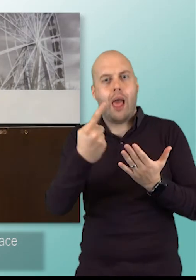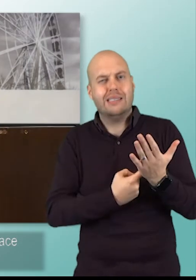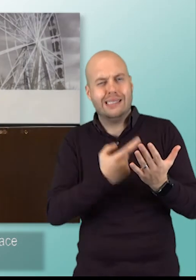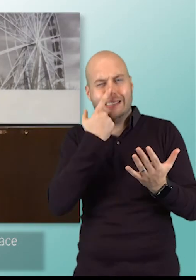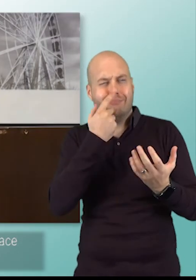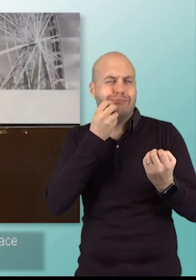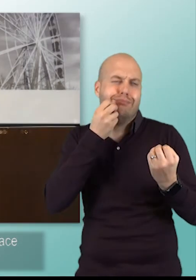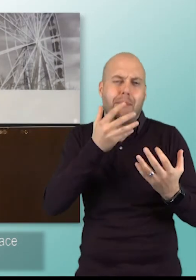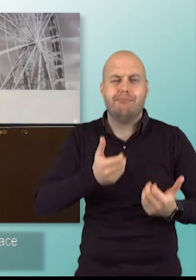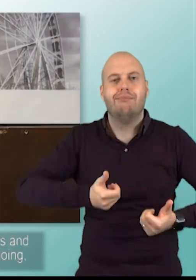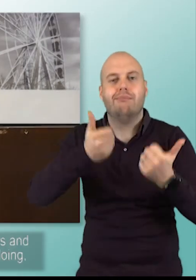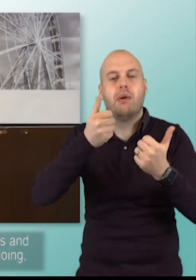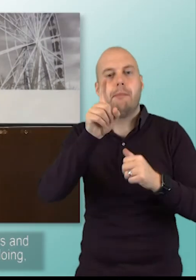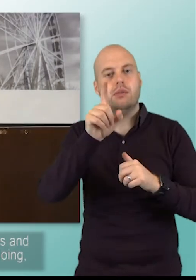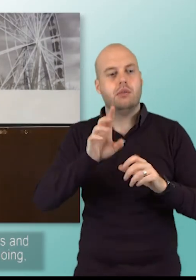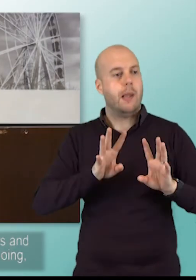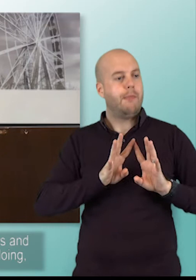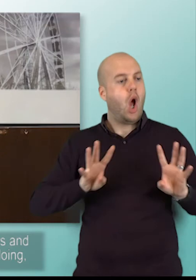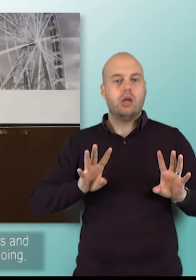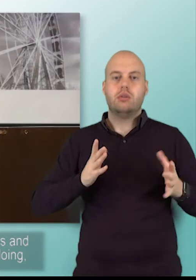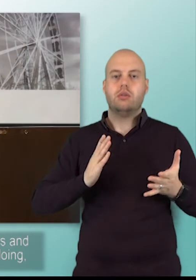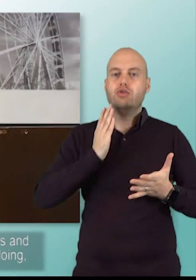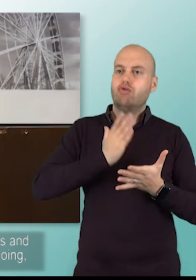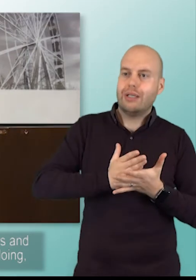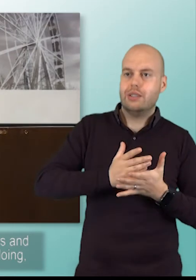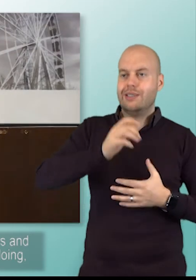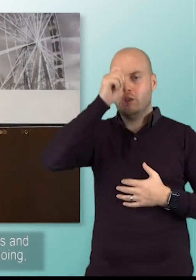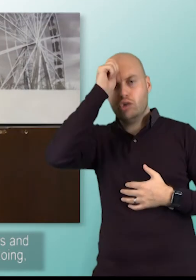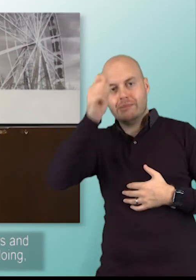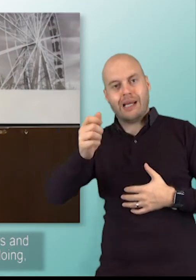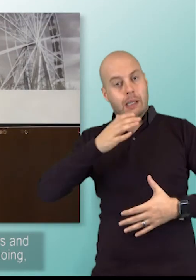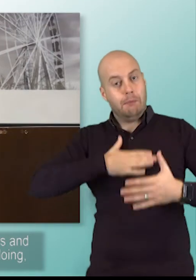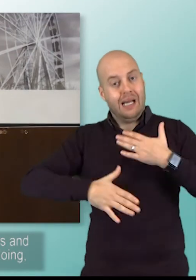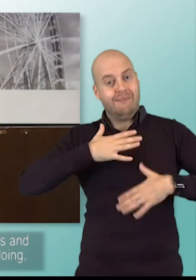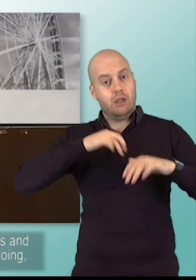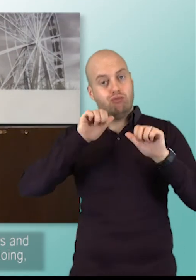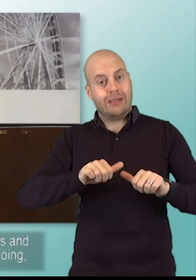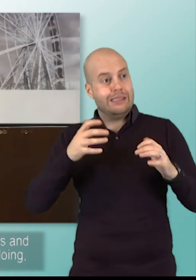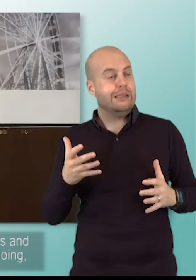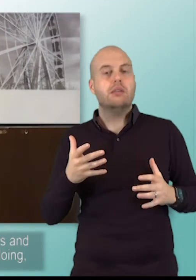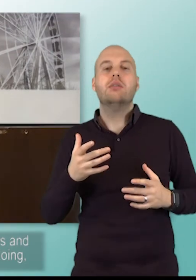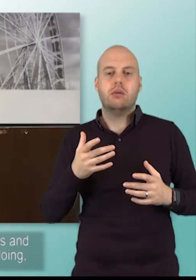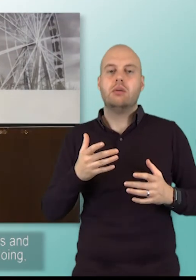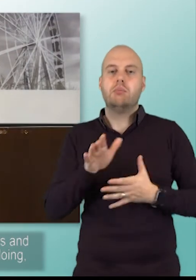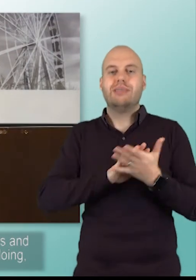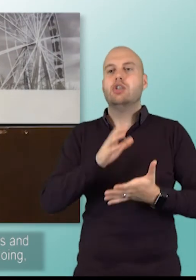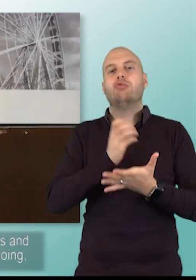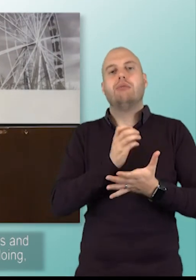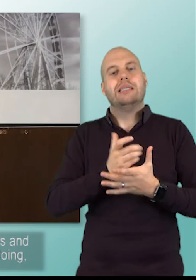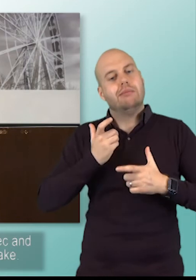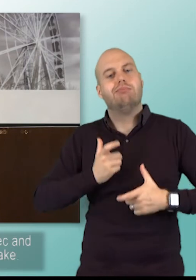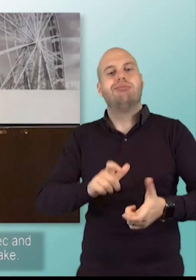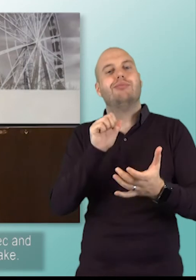how you act together as a board, how you build trust, respect, have the right behaviours, and make sure the charity is doing what it needs to be